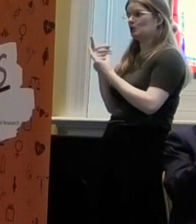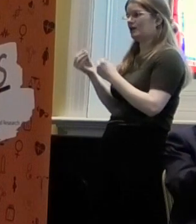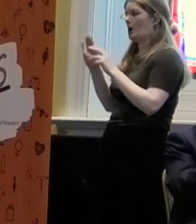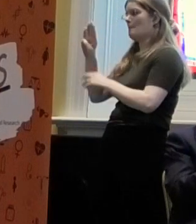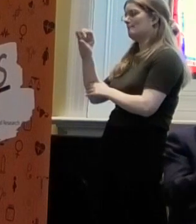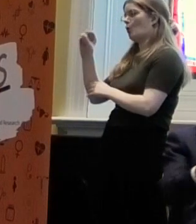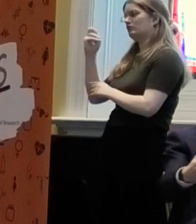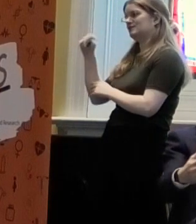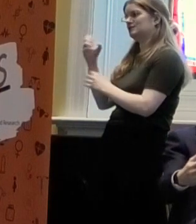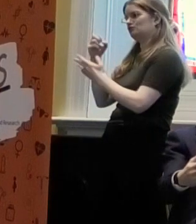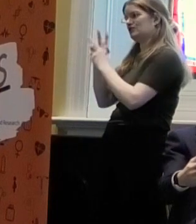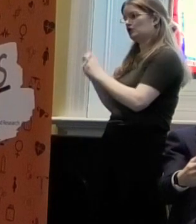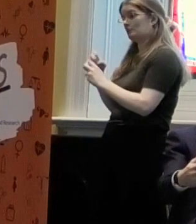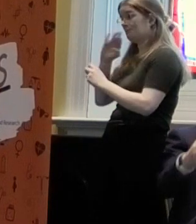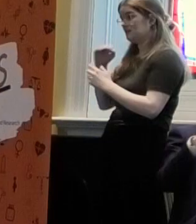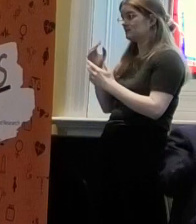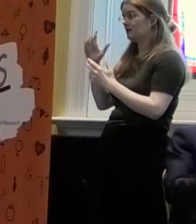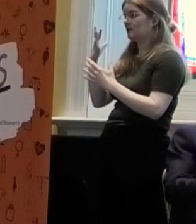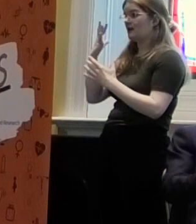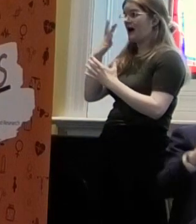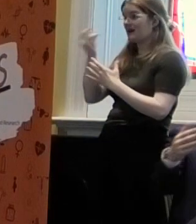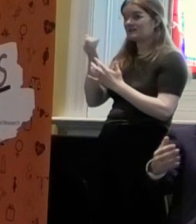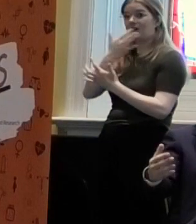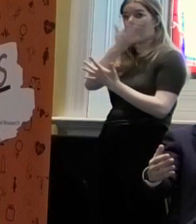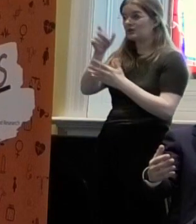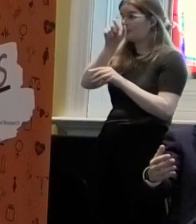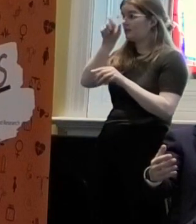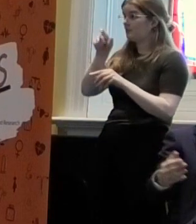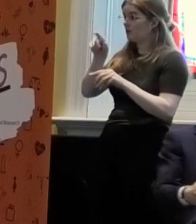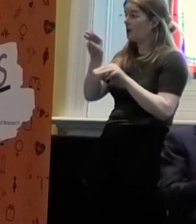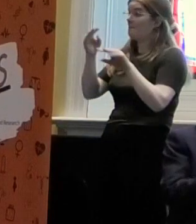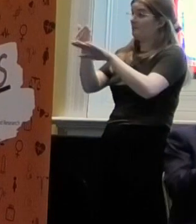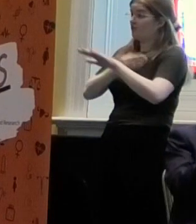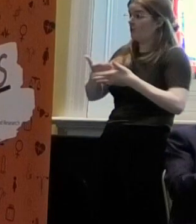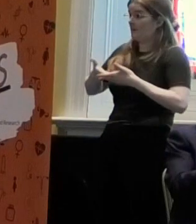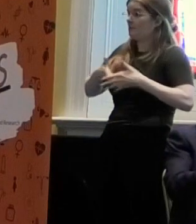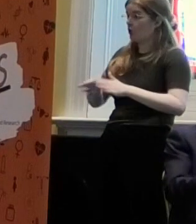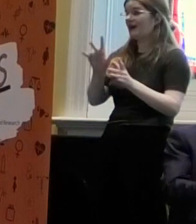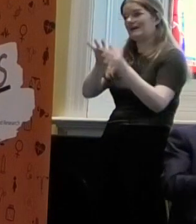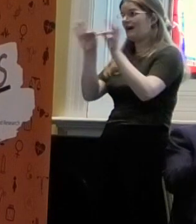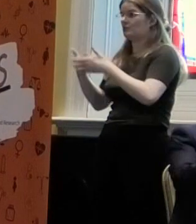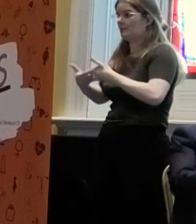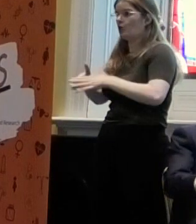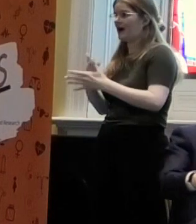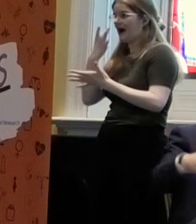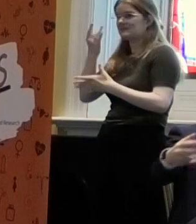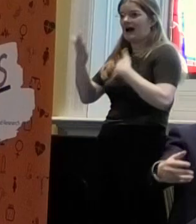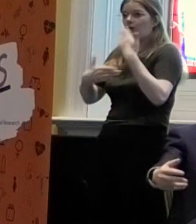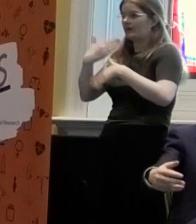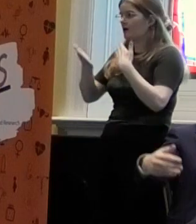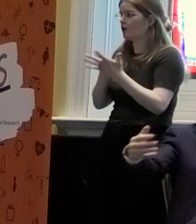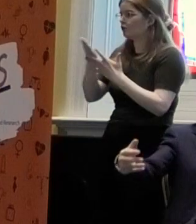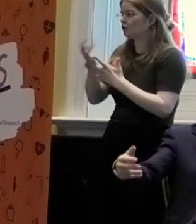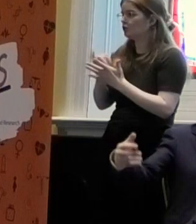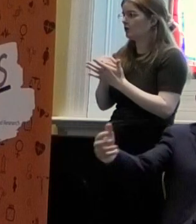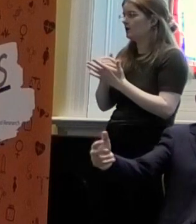where she's looking at large numbers of patients before and after they deliver to see how did they get on at 38,